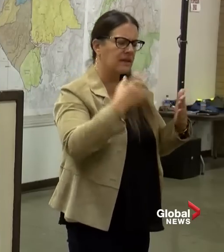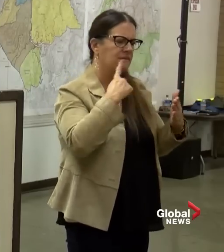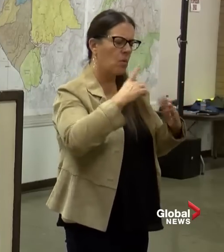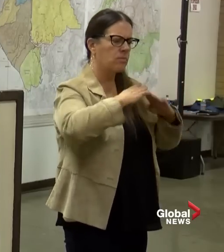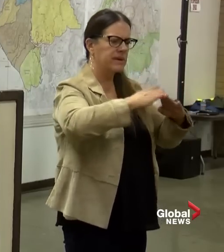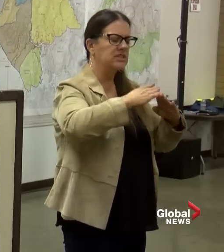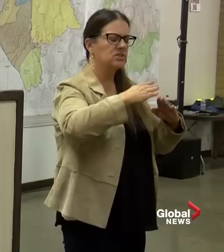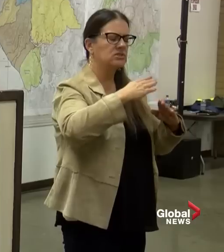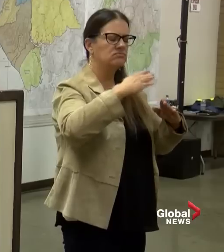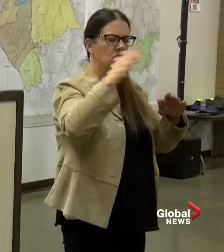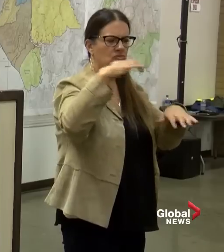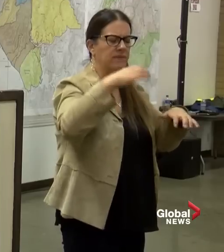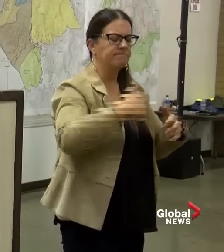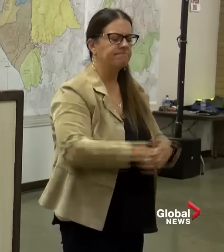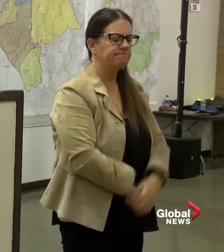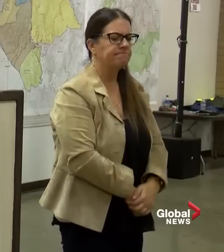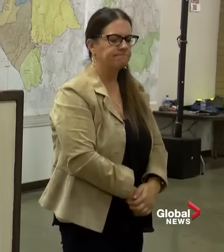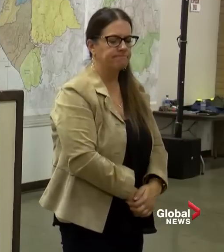weather.